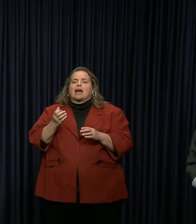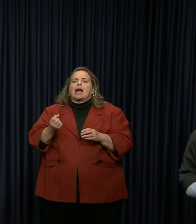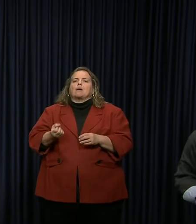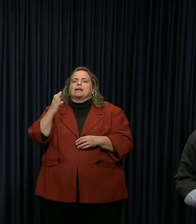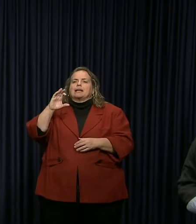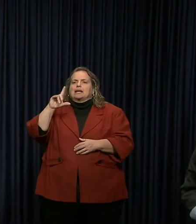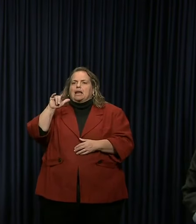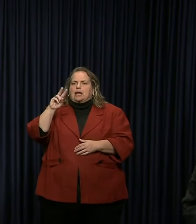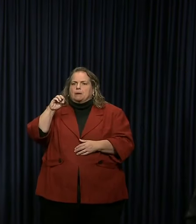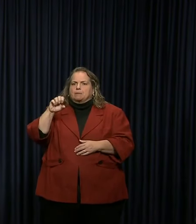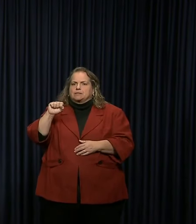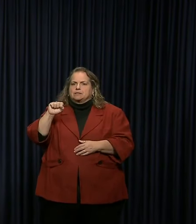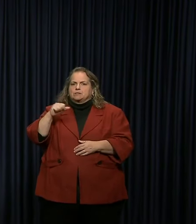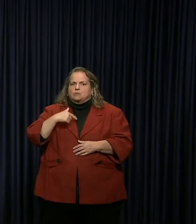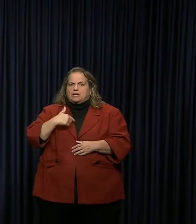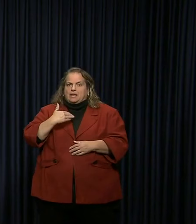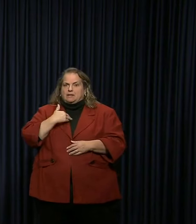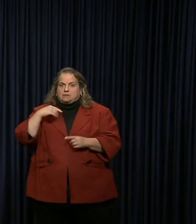claims. We'll